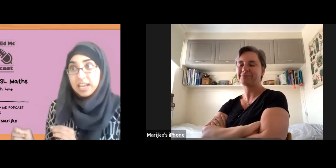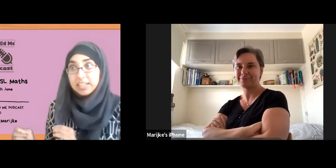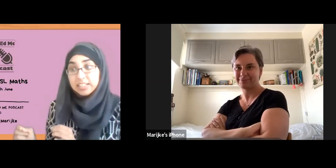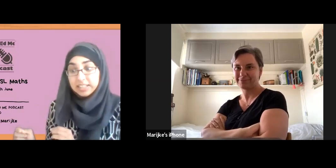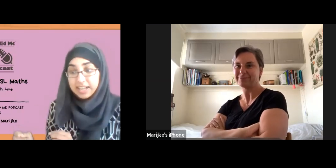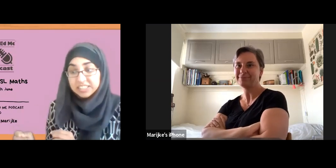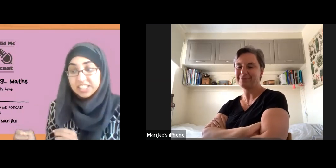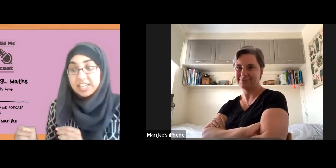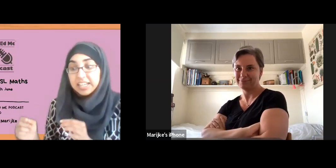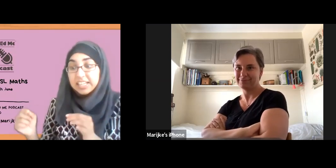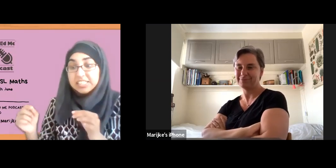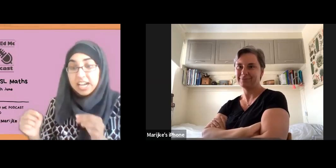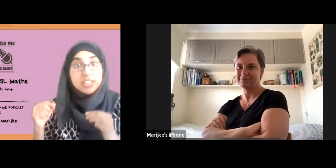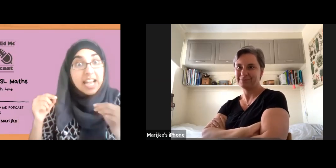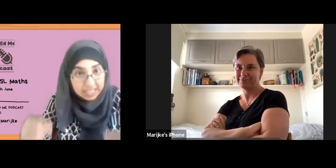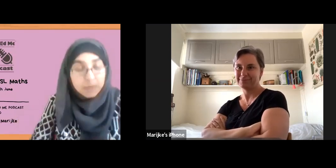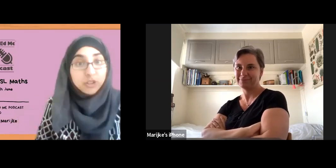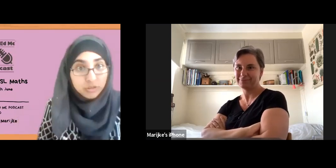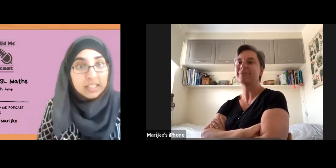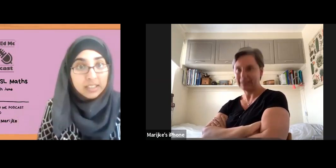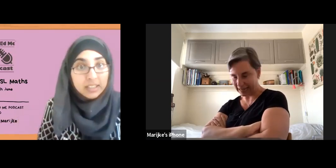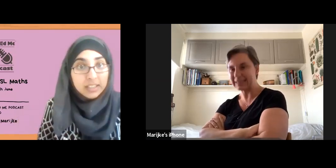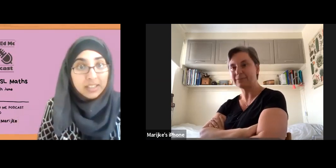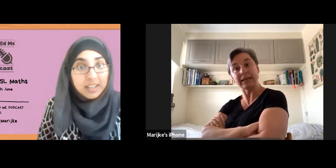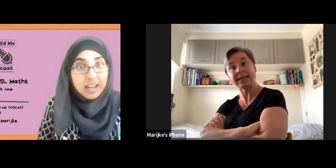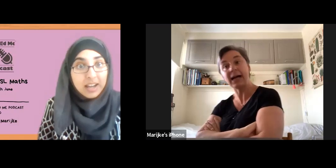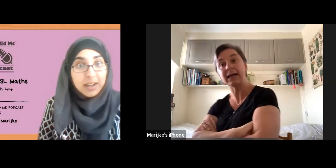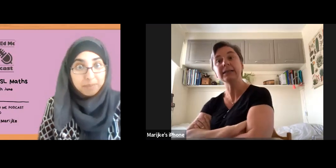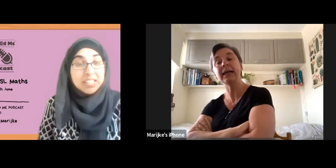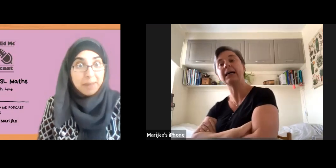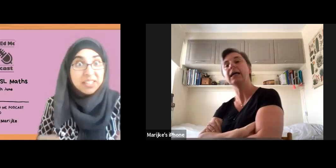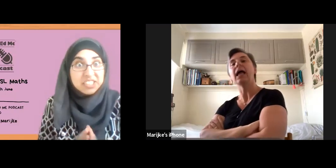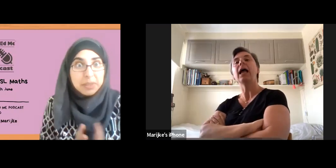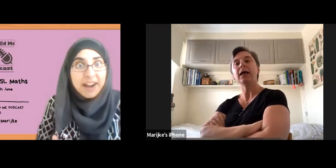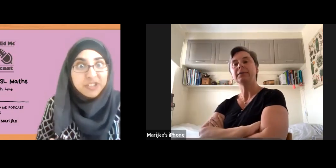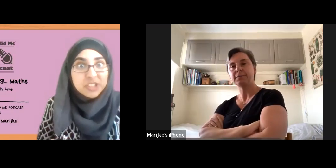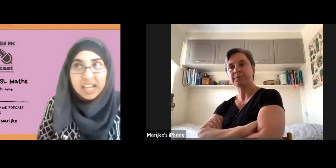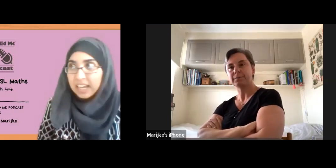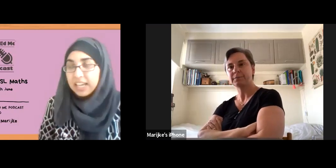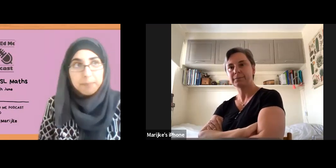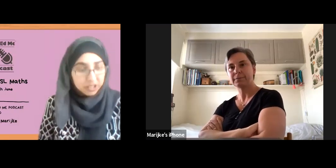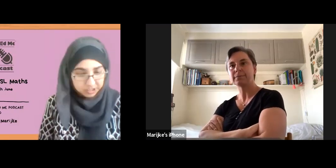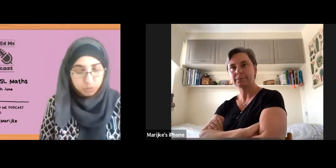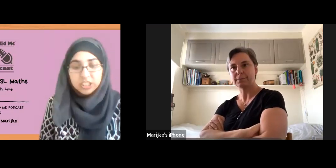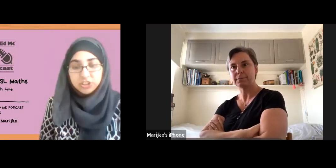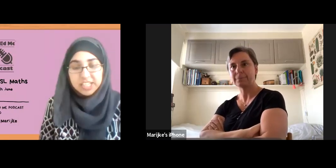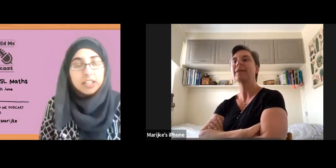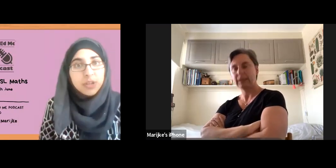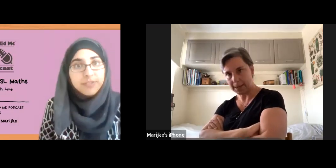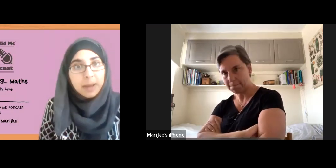in the class is actually telling them what to write. Yes, they are. Because the parents will say, but the school teacher's saying they're doing fab.